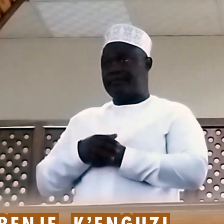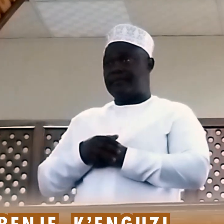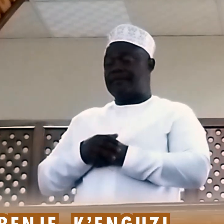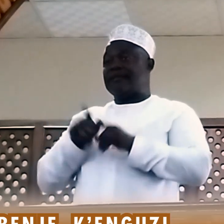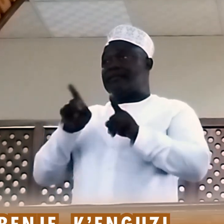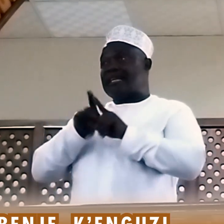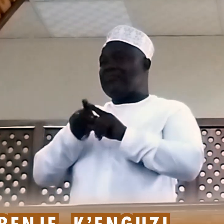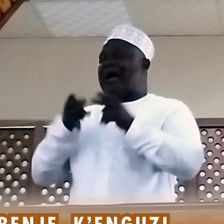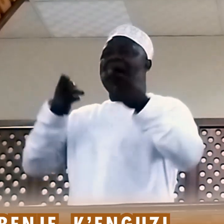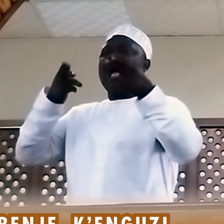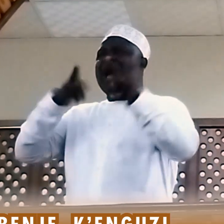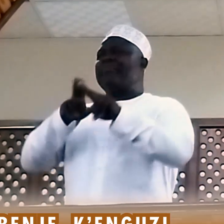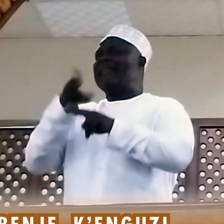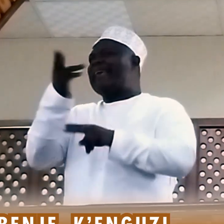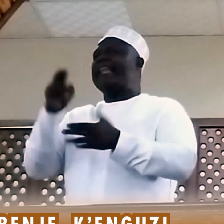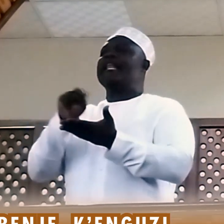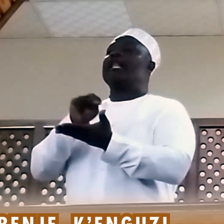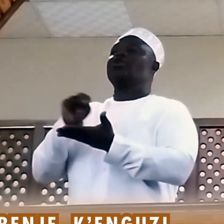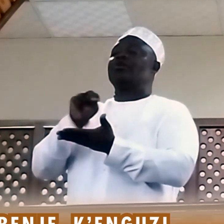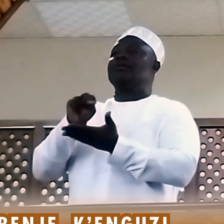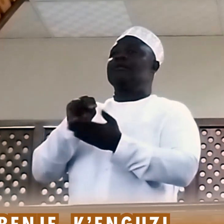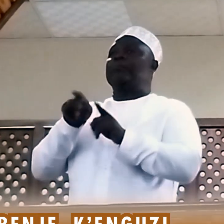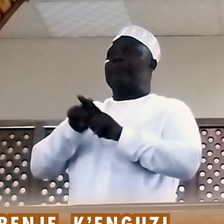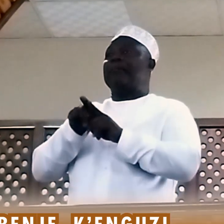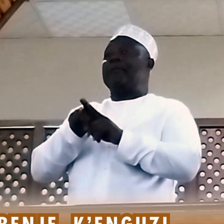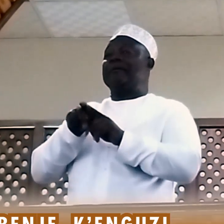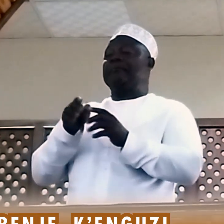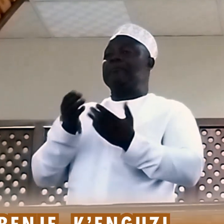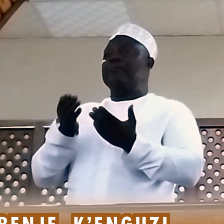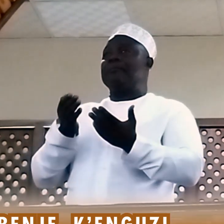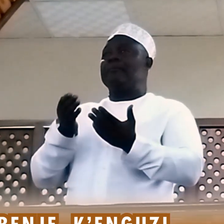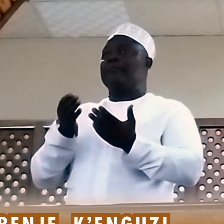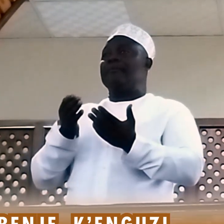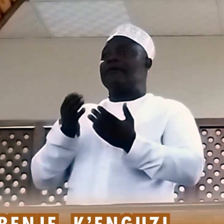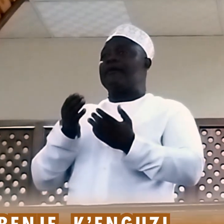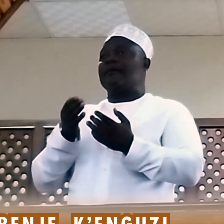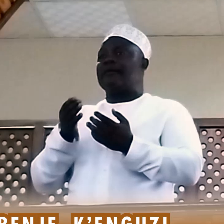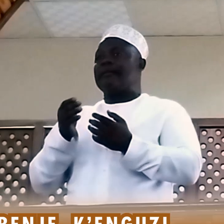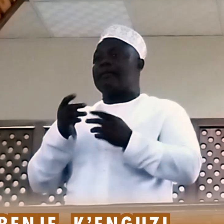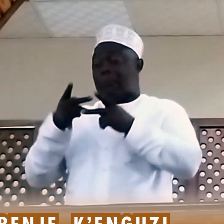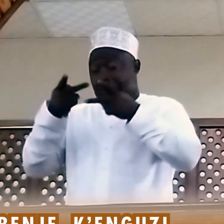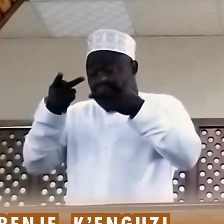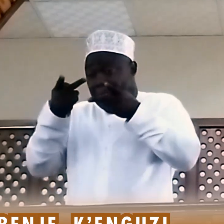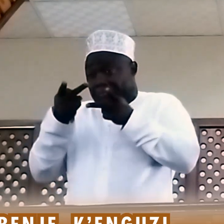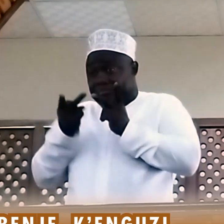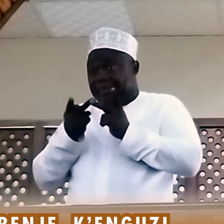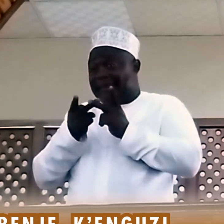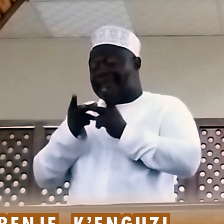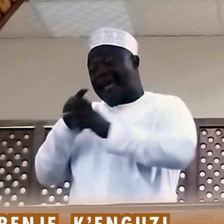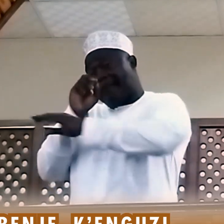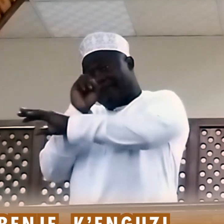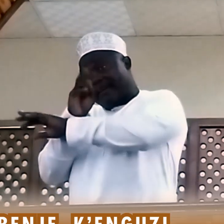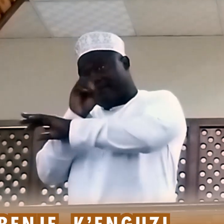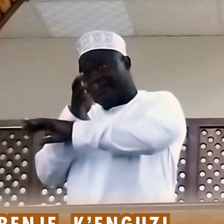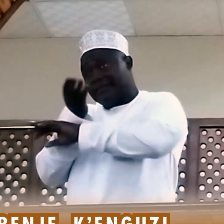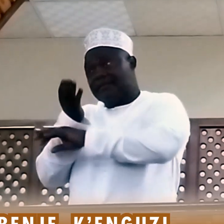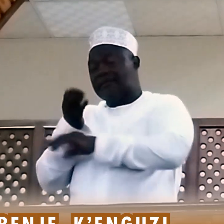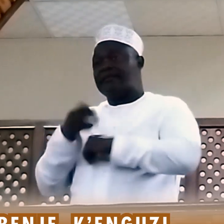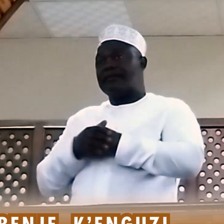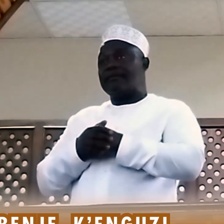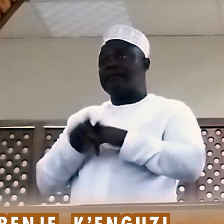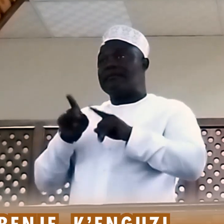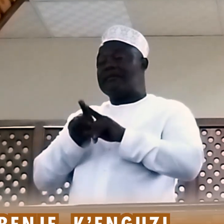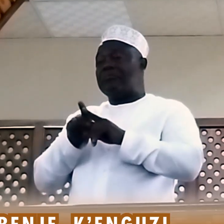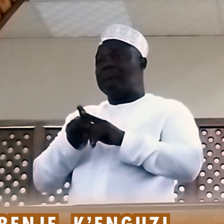not occurred in any nation except that the virtue of advice has